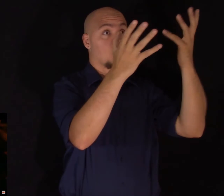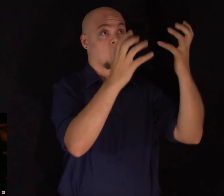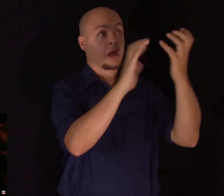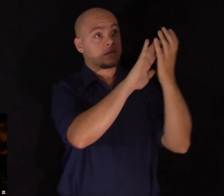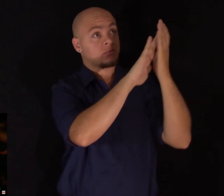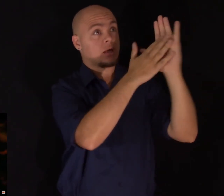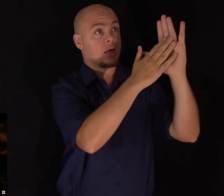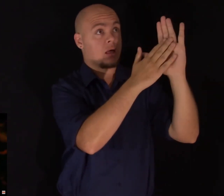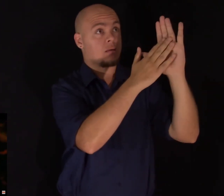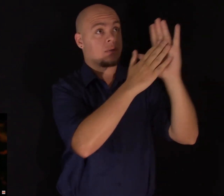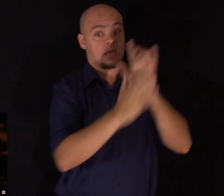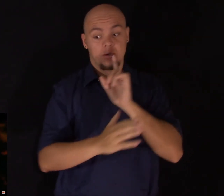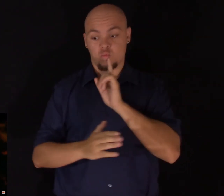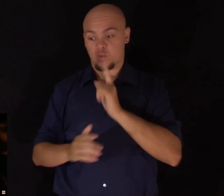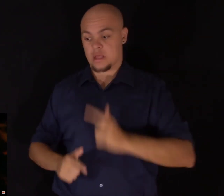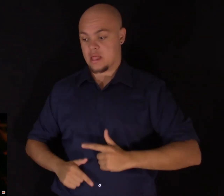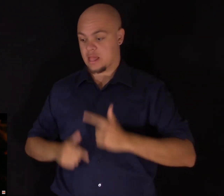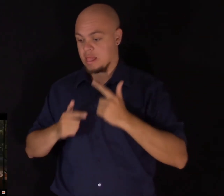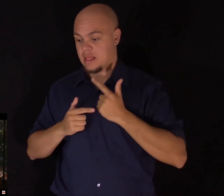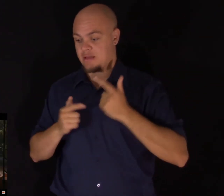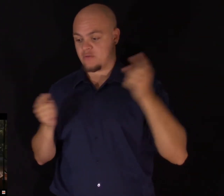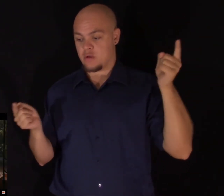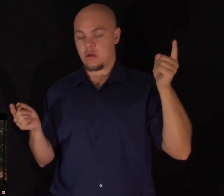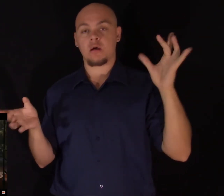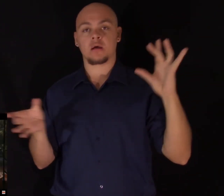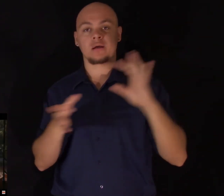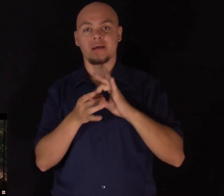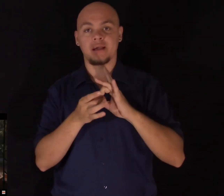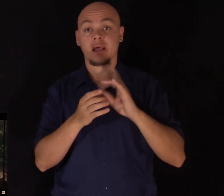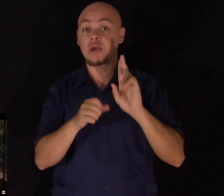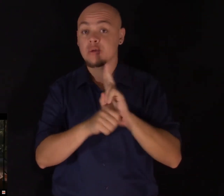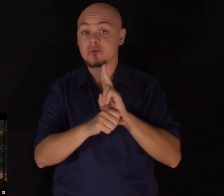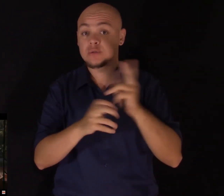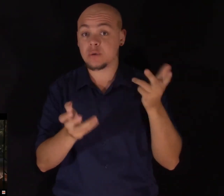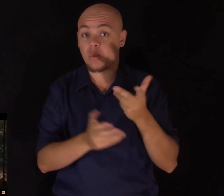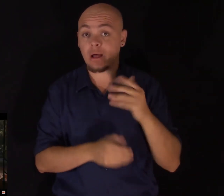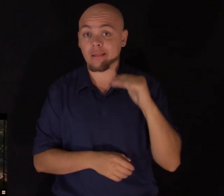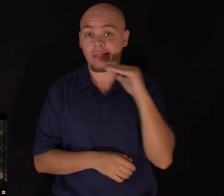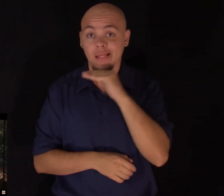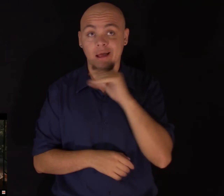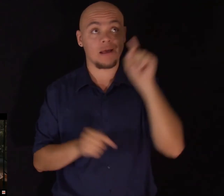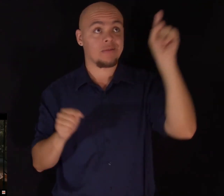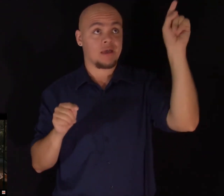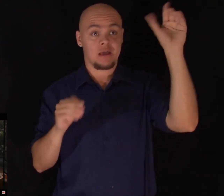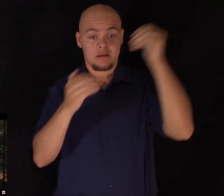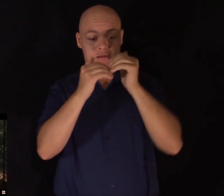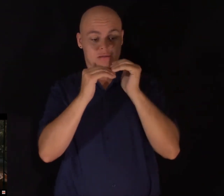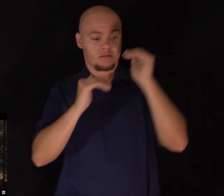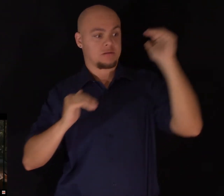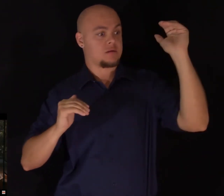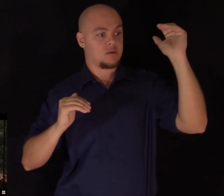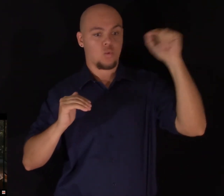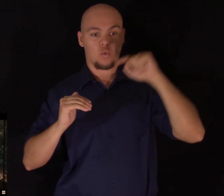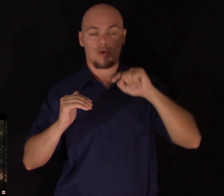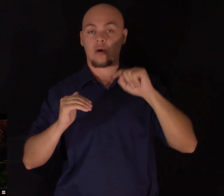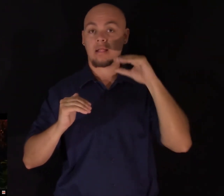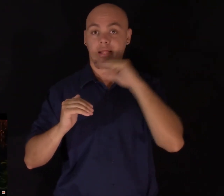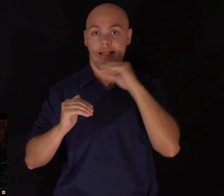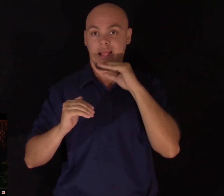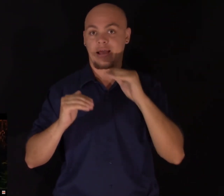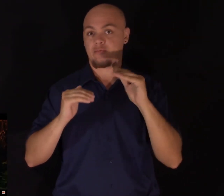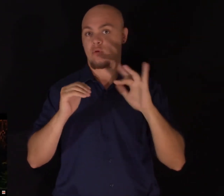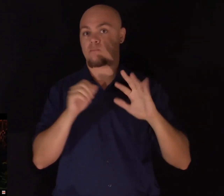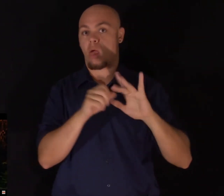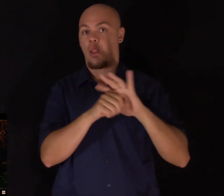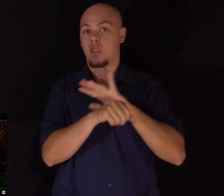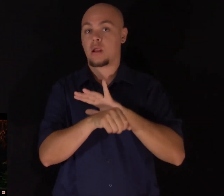we wish we could be, with what we're really like. And boy, are we willing to fill in those gaps in our lives with lies. On a given day, studies